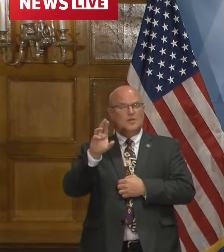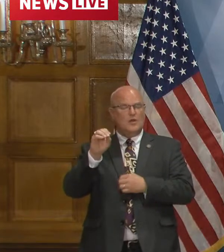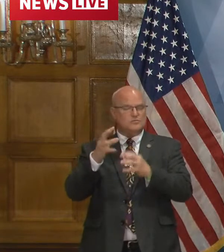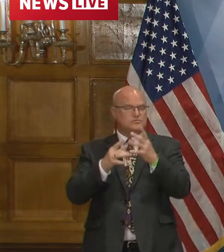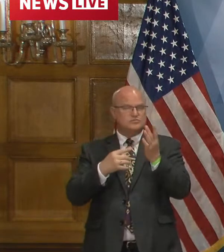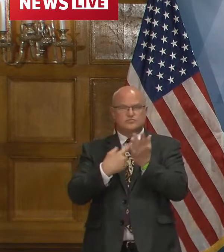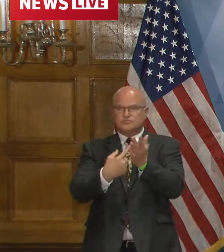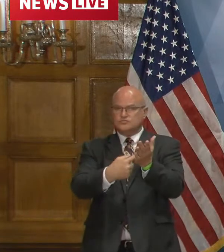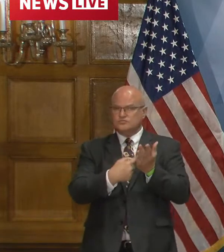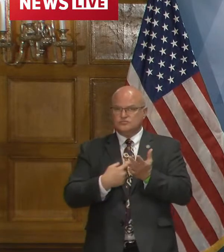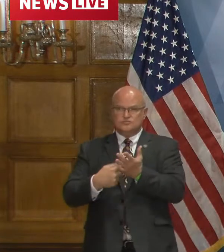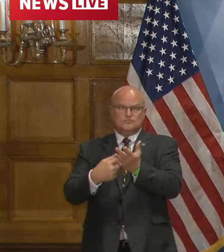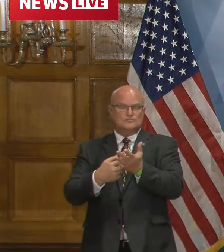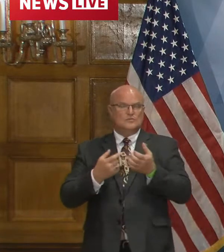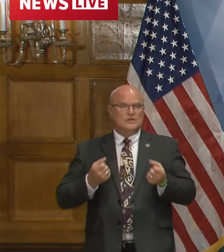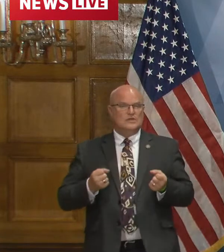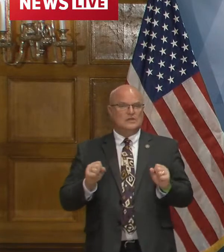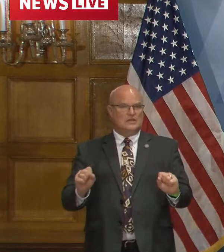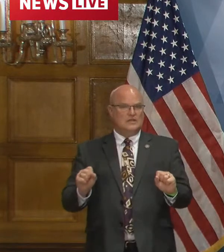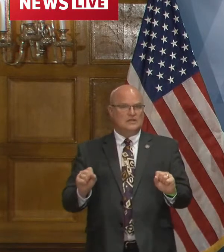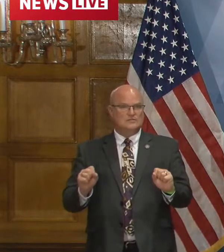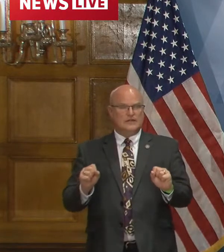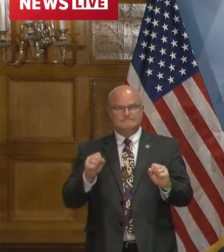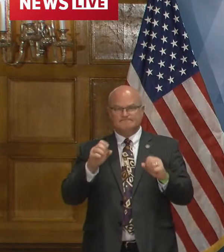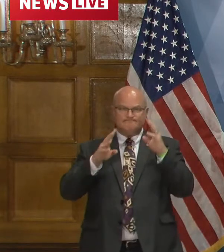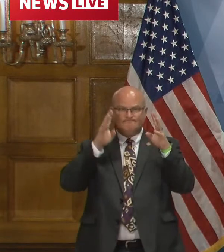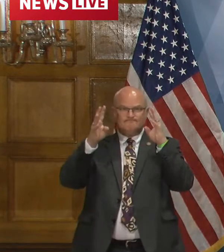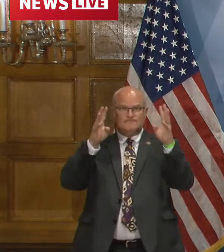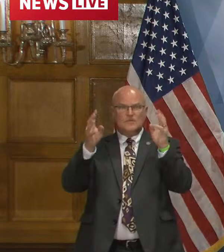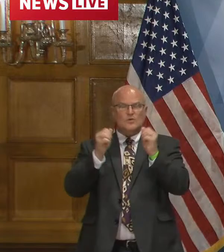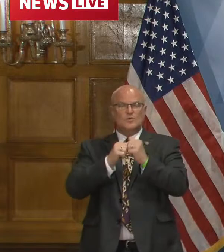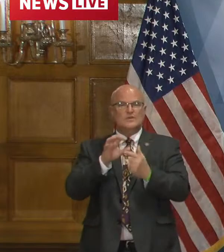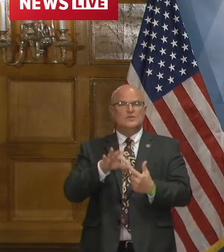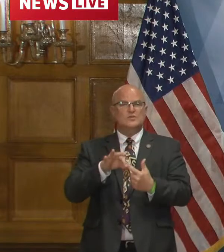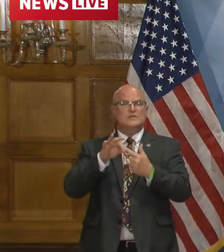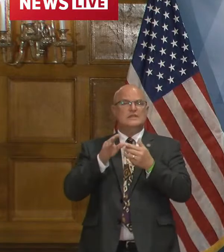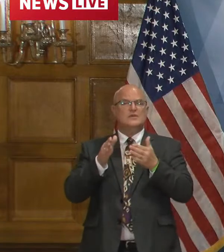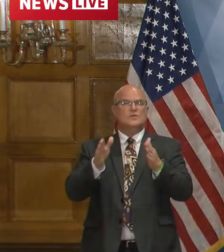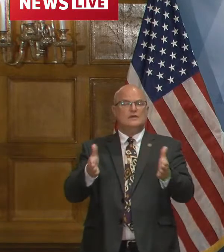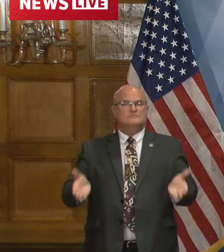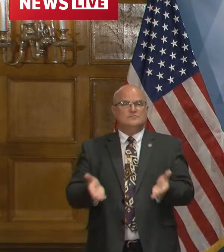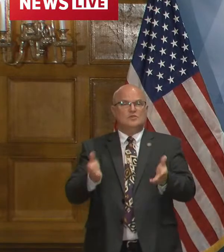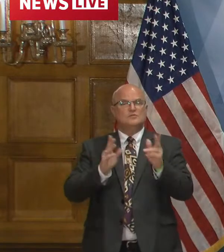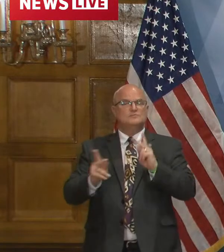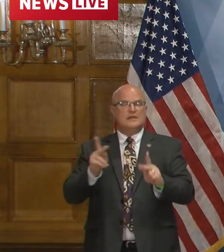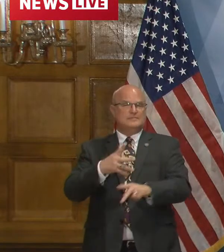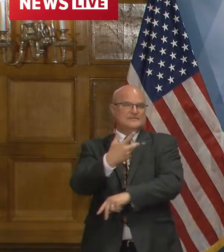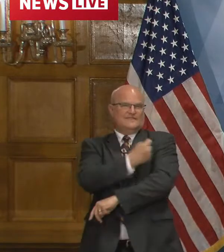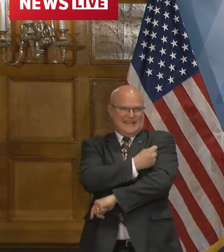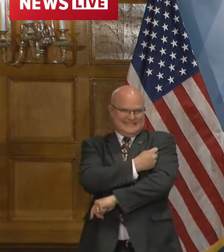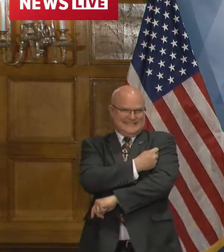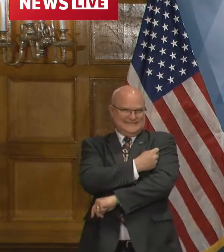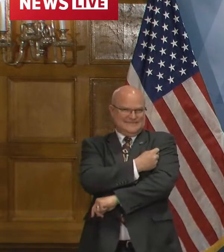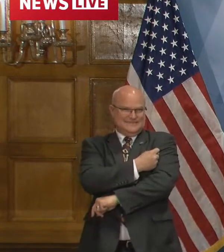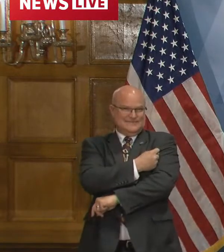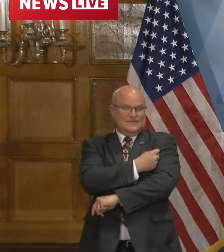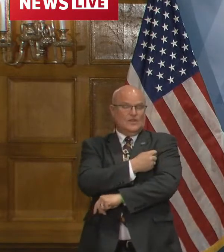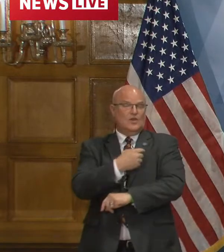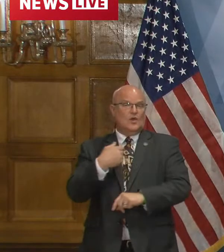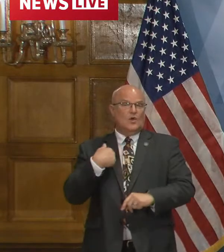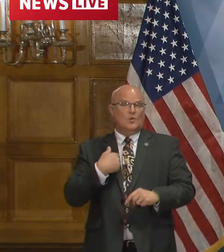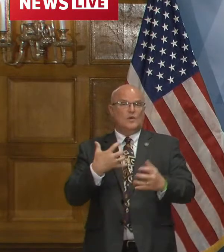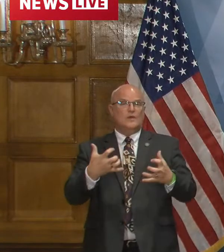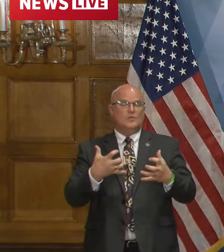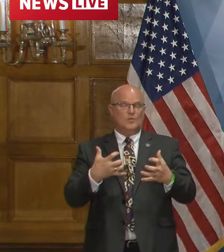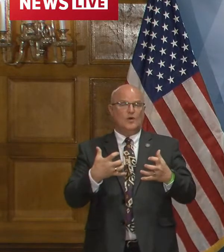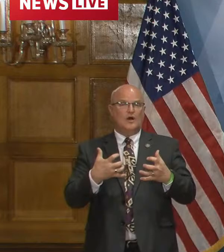visualize and try to come up with unique ways to encourage people to get vaccine. We want to